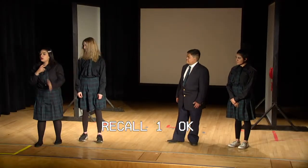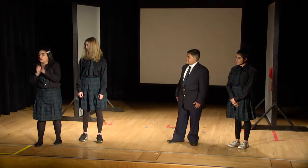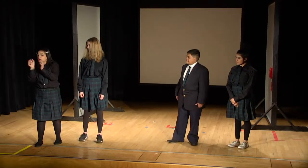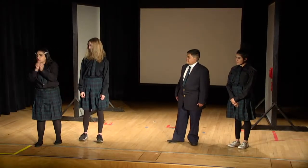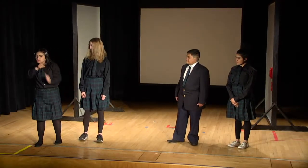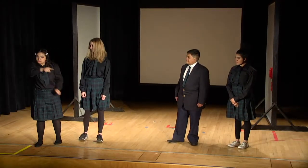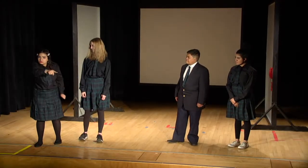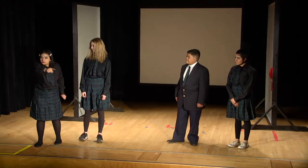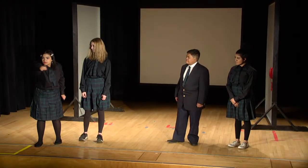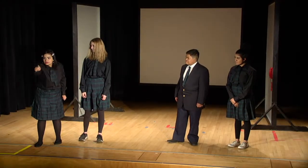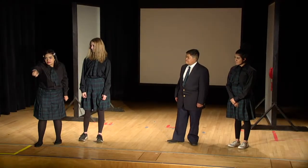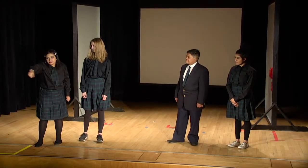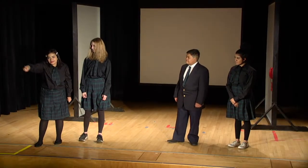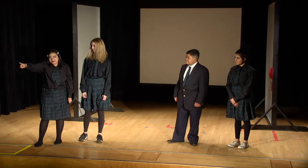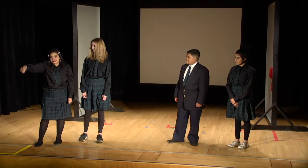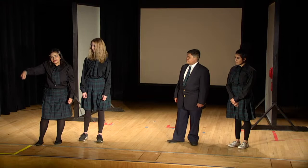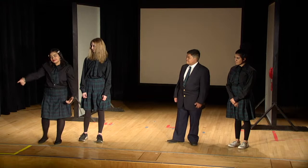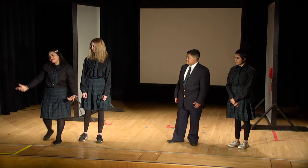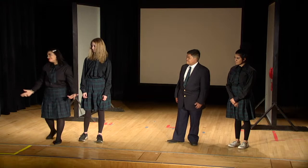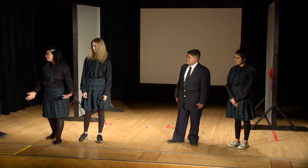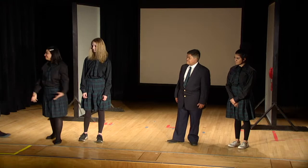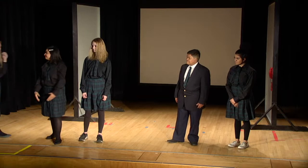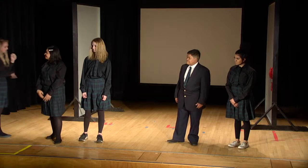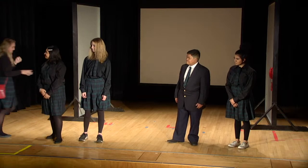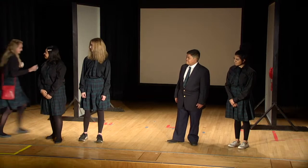you'll be stuck with. Claire.